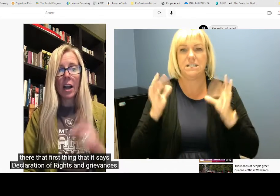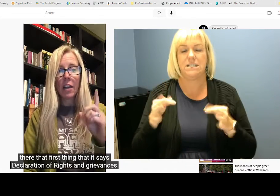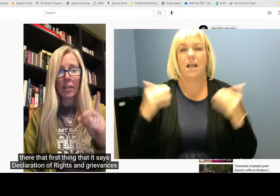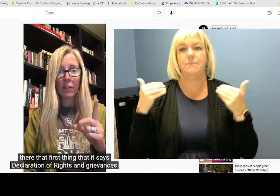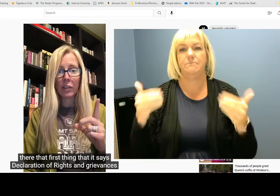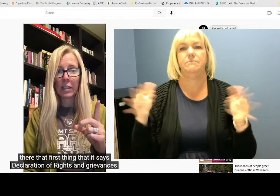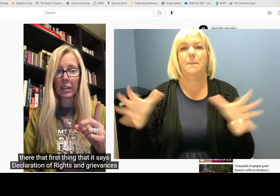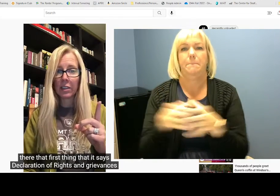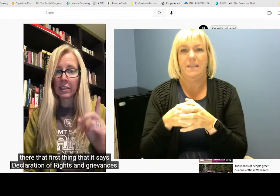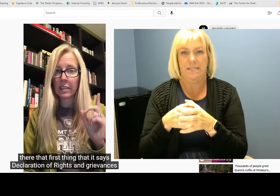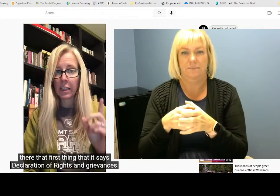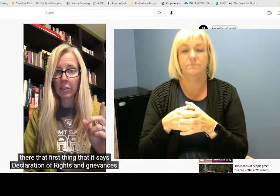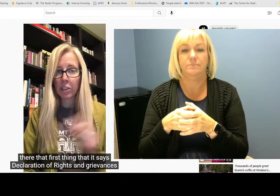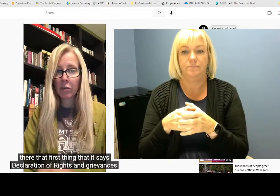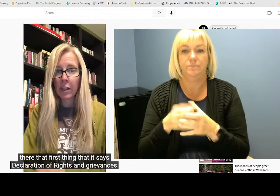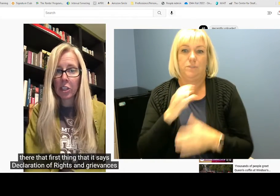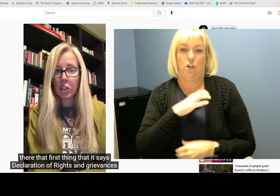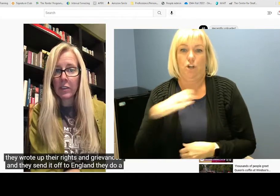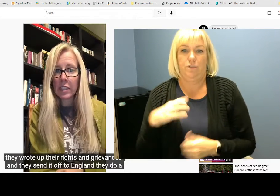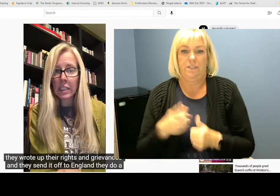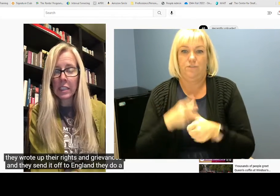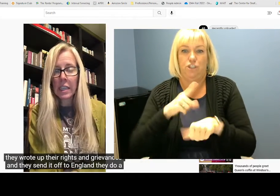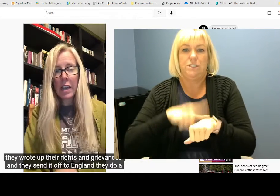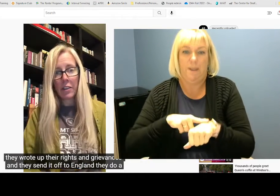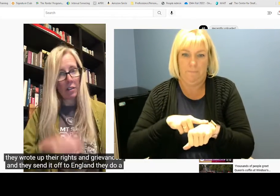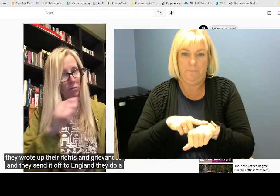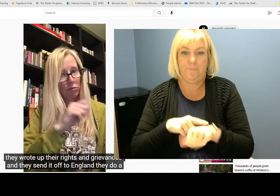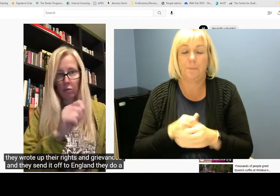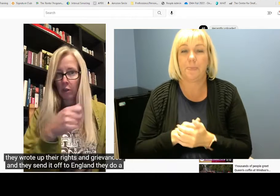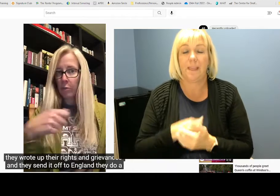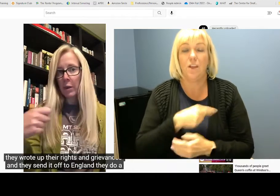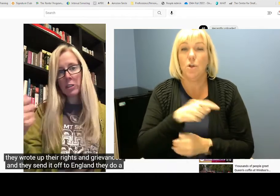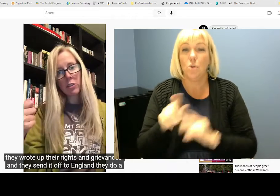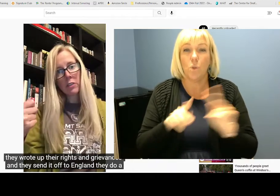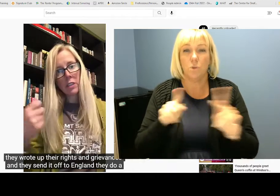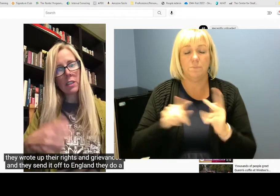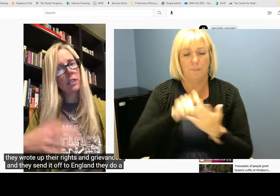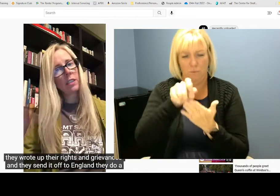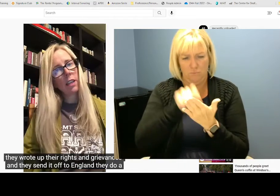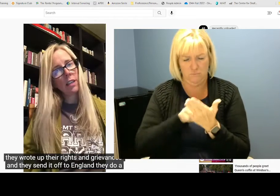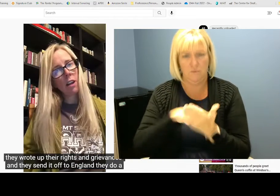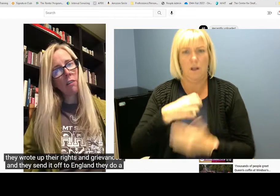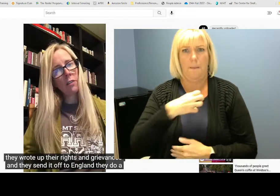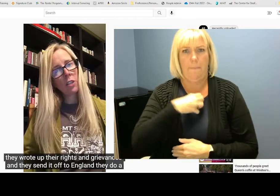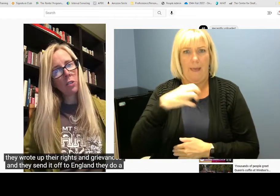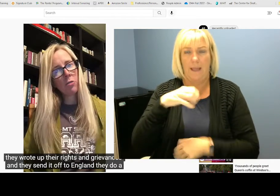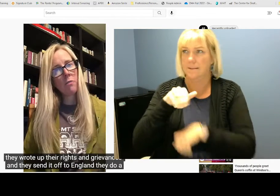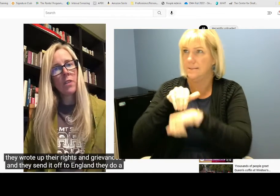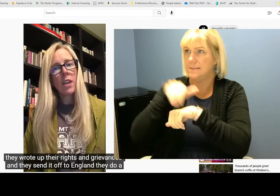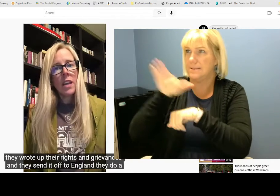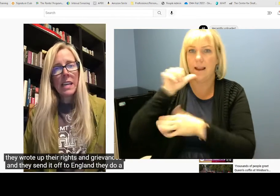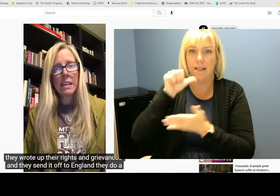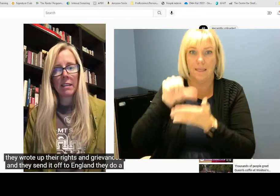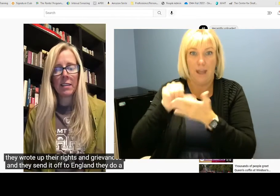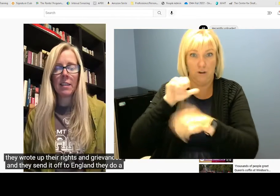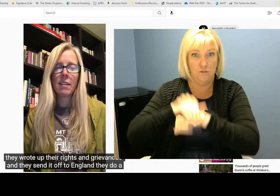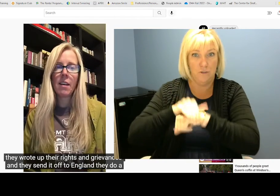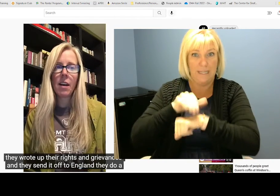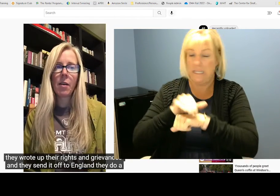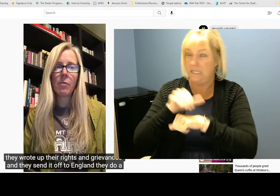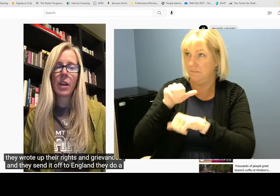there, that first thing that it says Declaration of Rights and Grievances, they wrote up the rights and grievances and they sent it off to